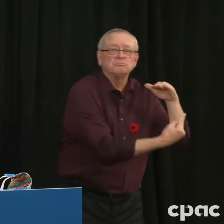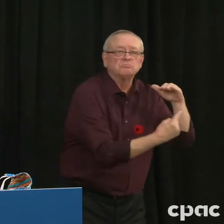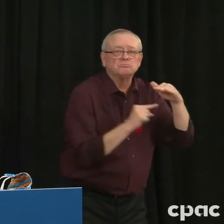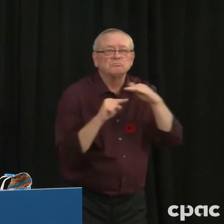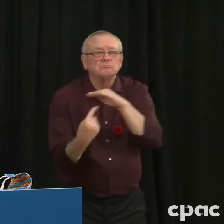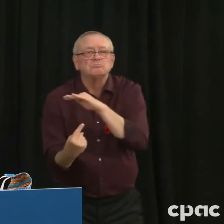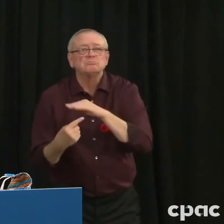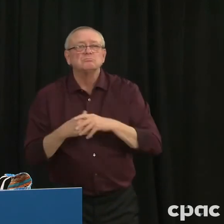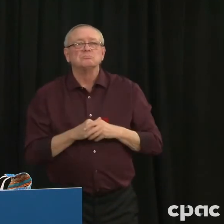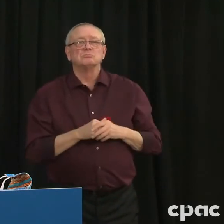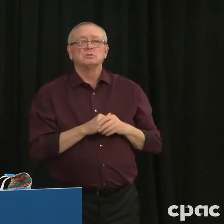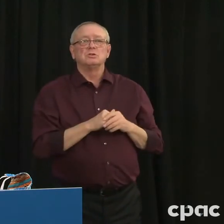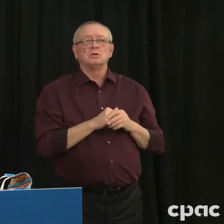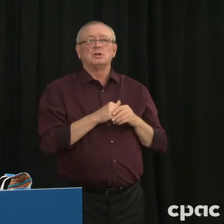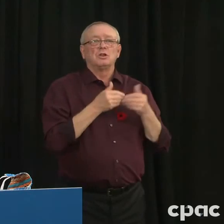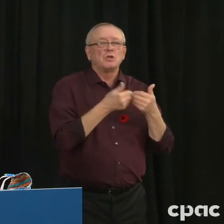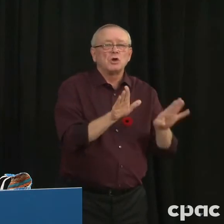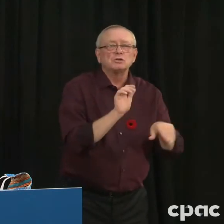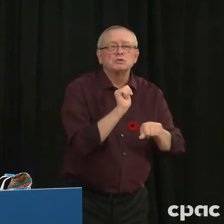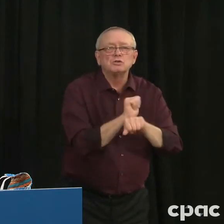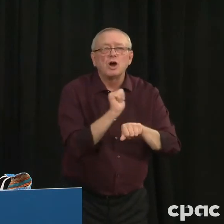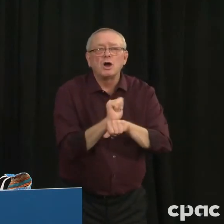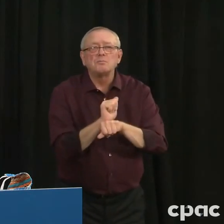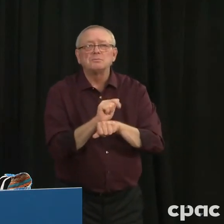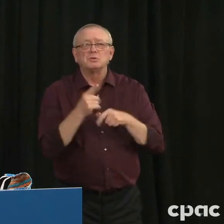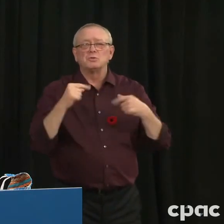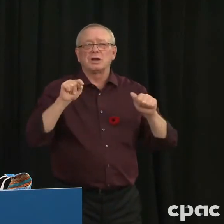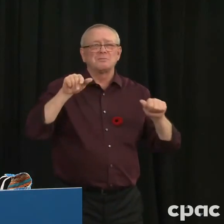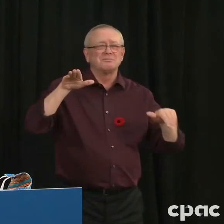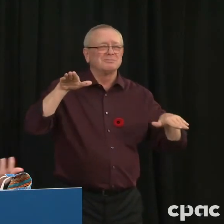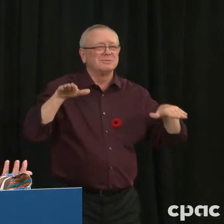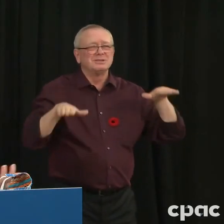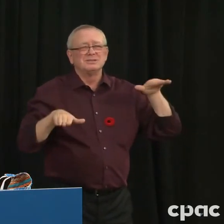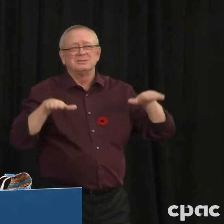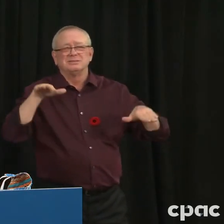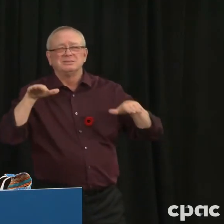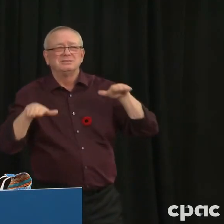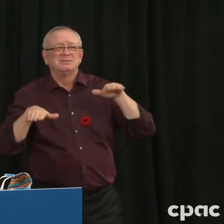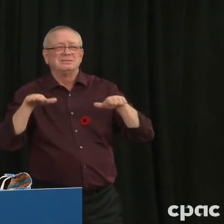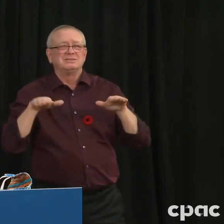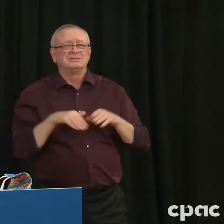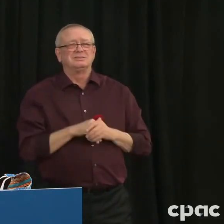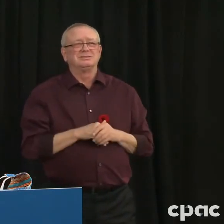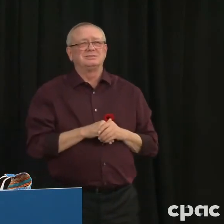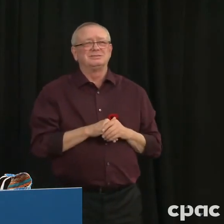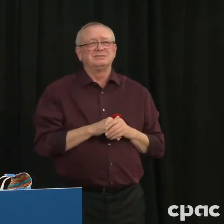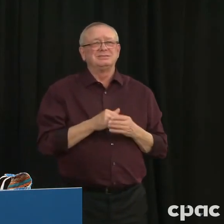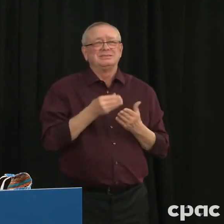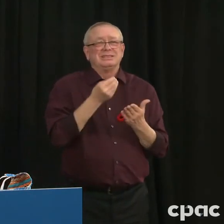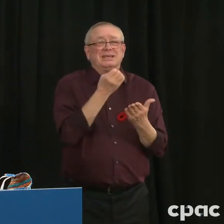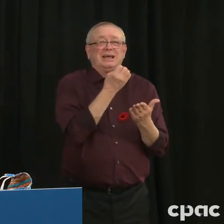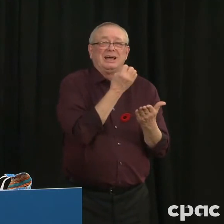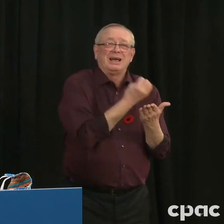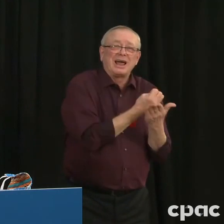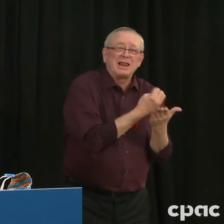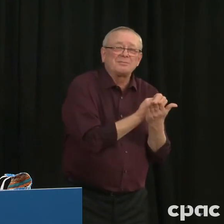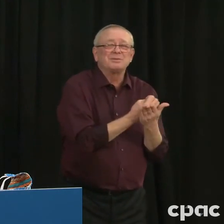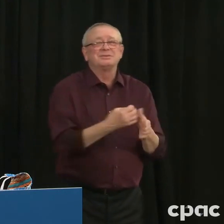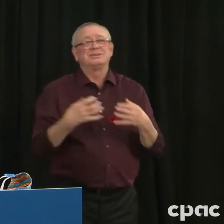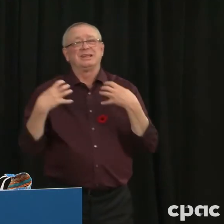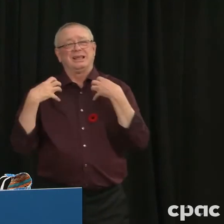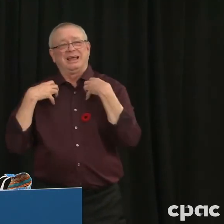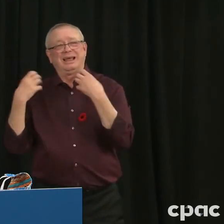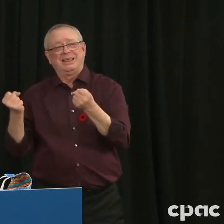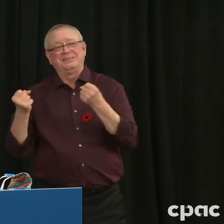in the best way possible to balance out those two things. As I said last week, we are losing